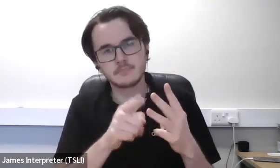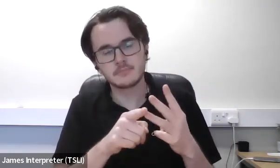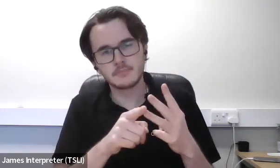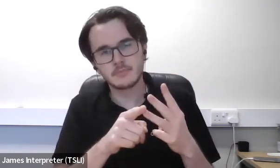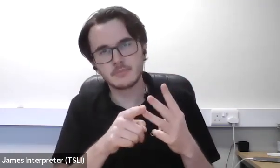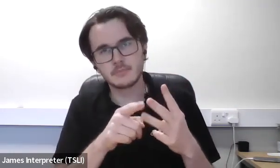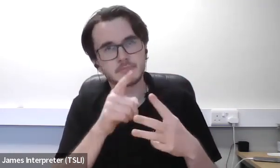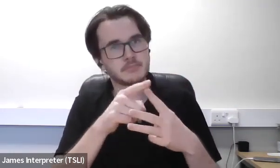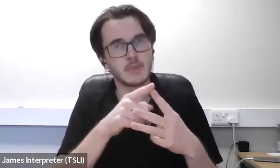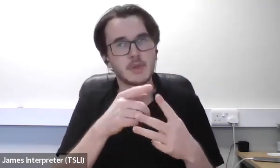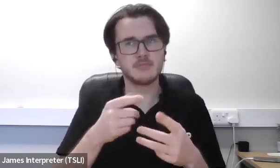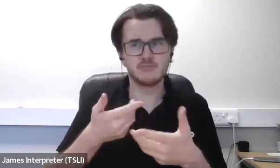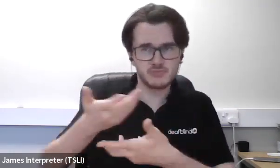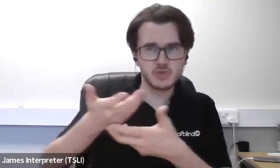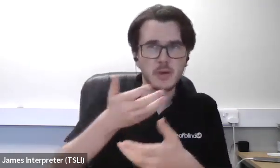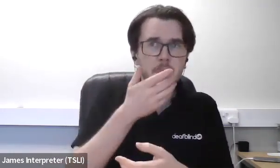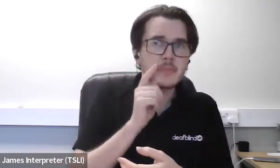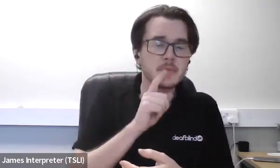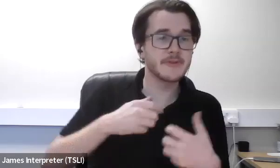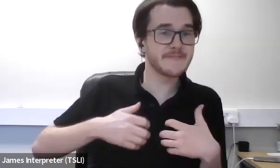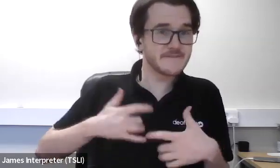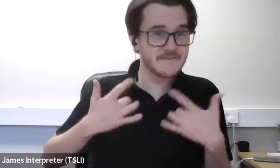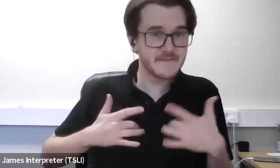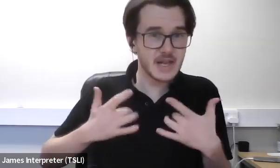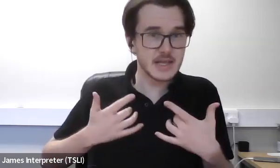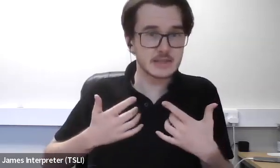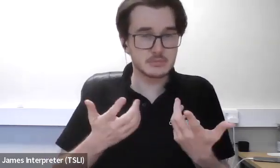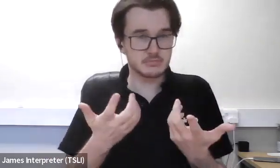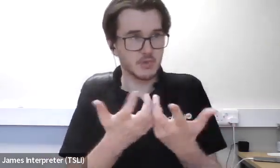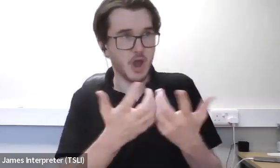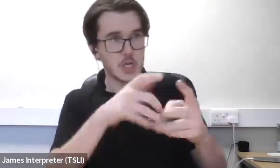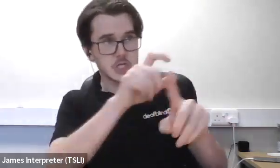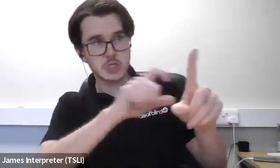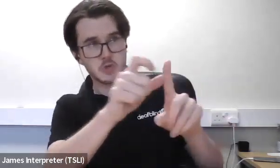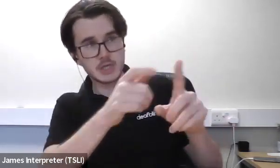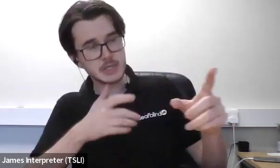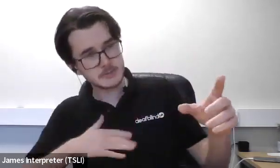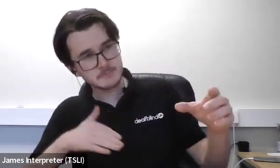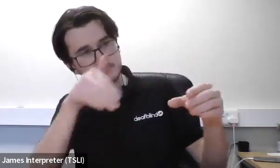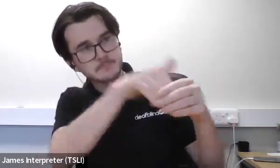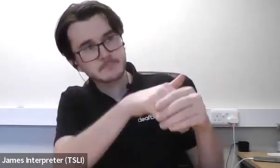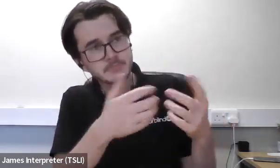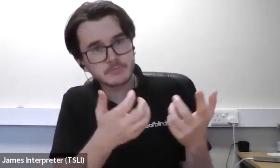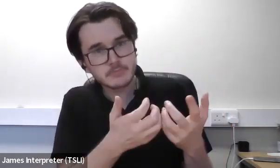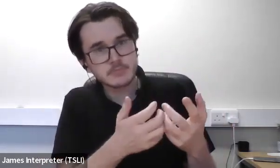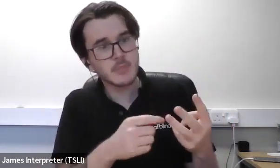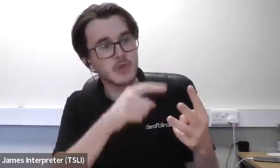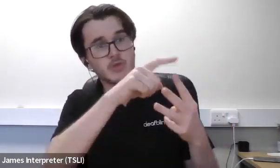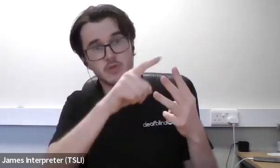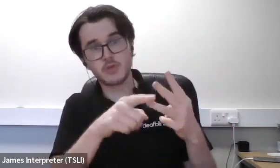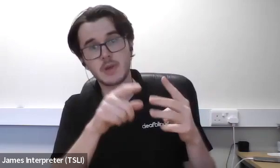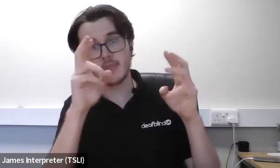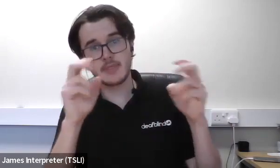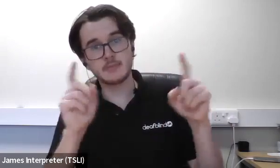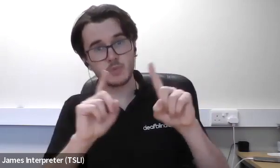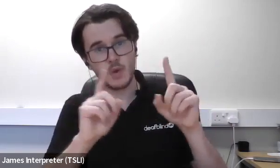people's feelings about re-engagement with their communities. These 3 key themes